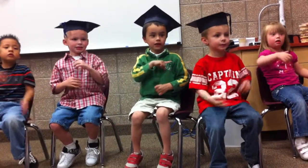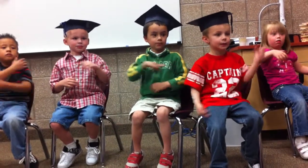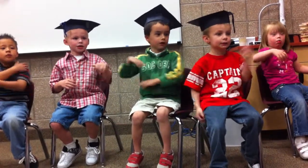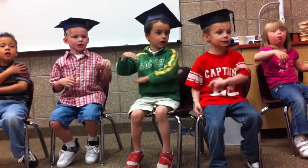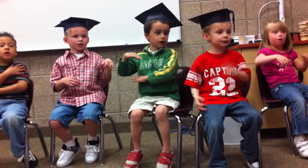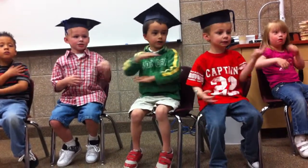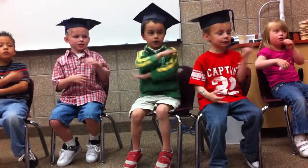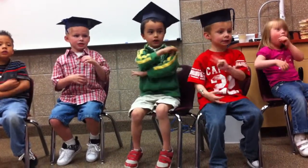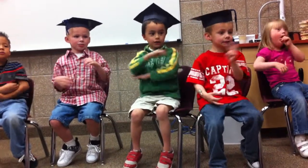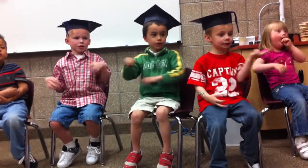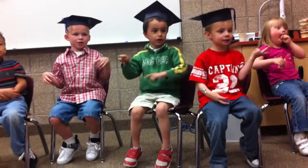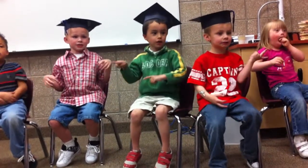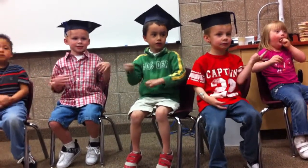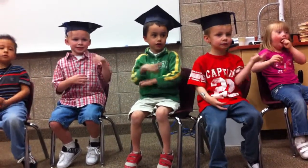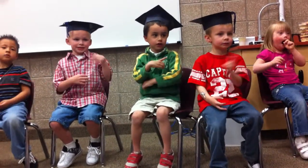Zebra, zebra, z.